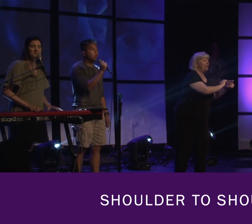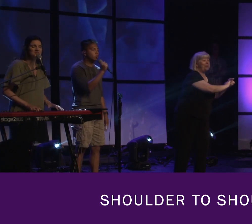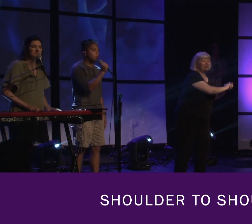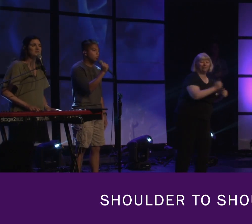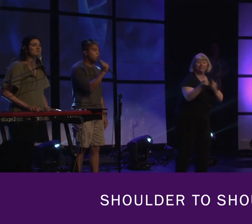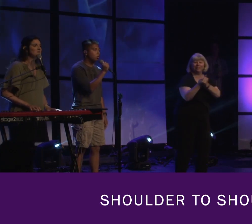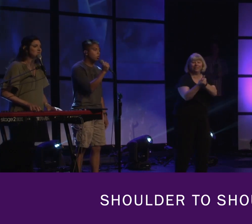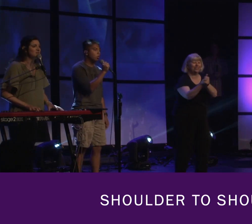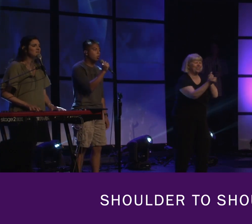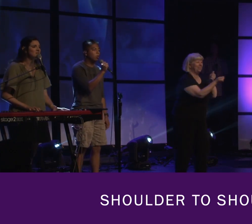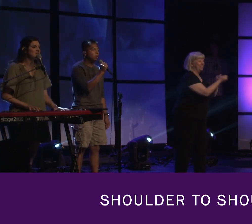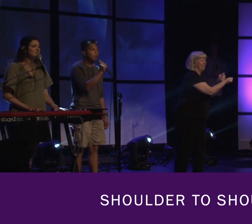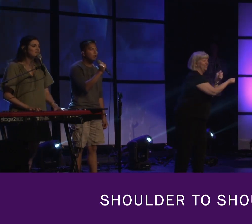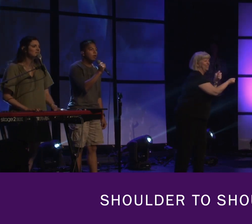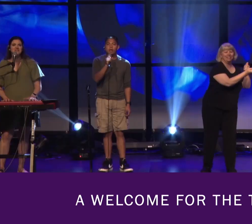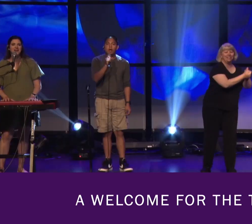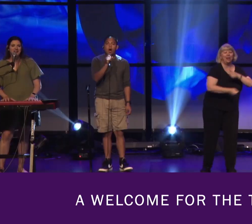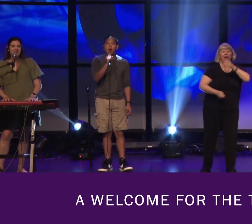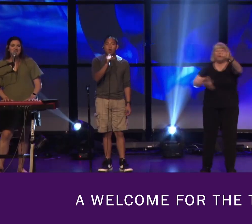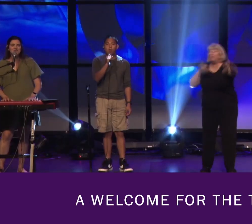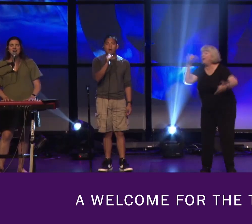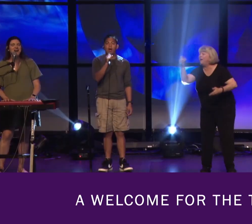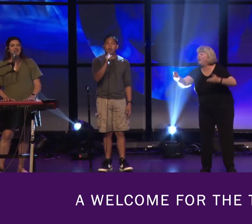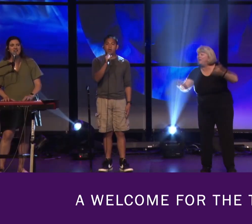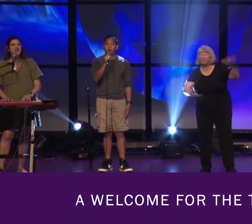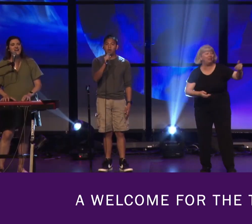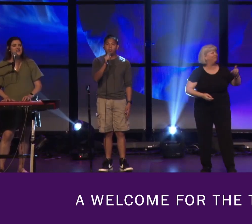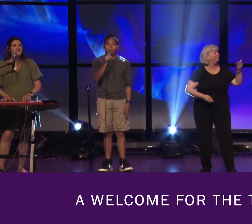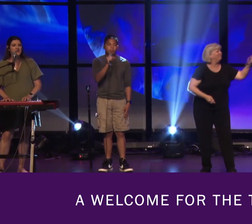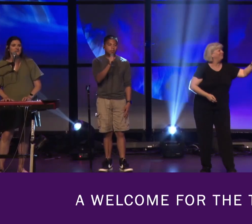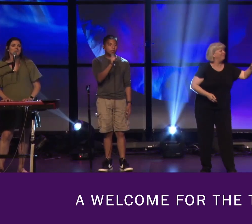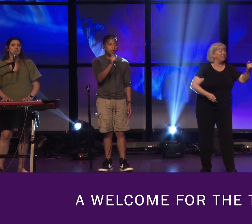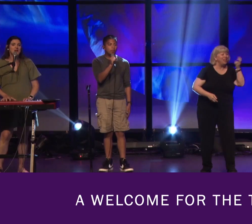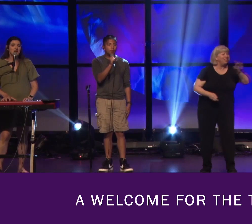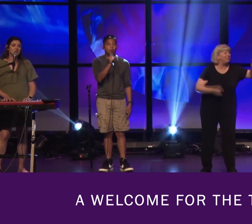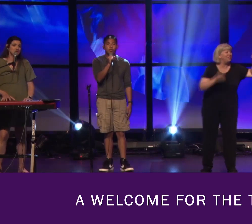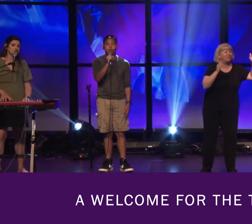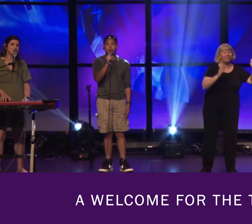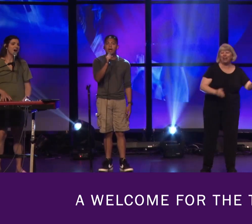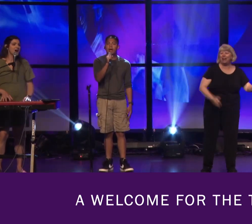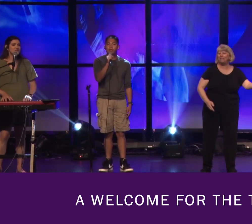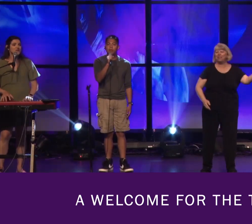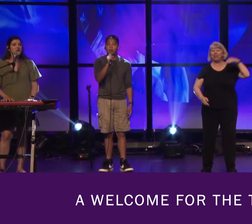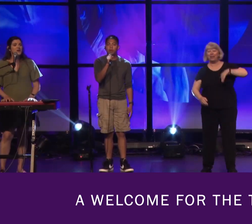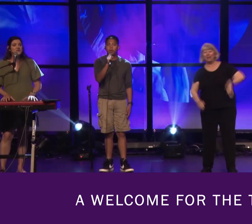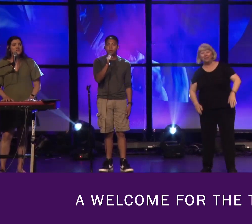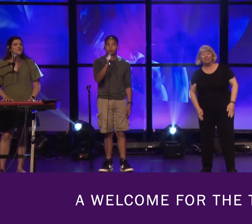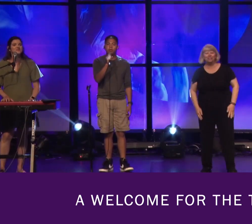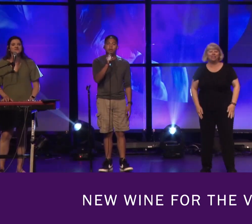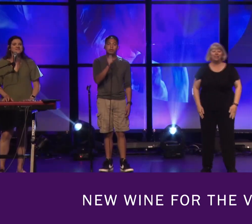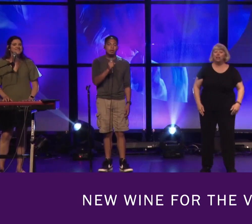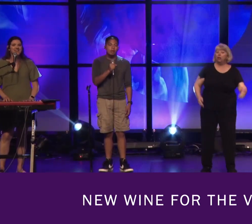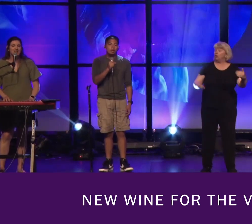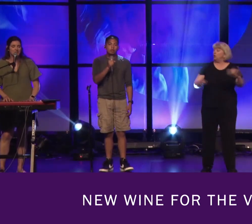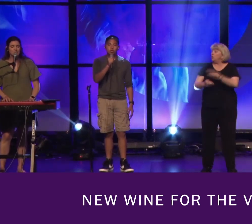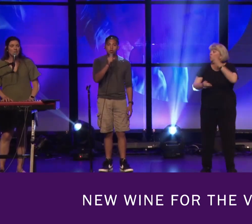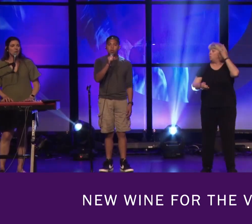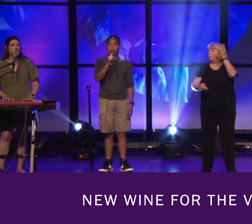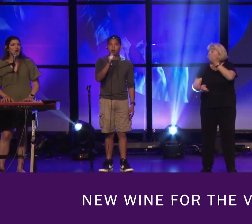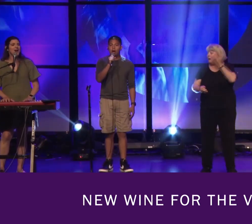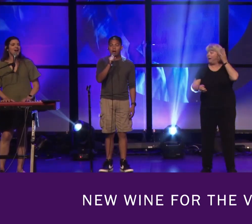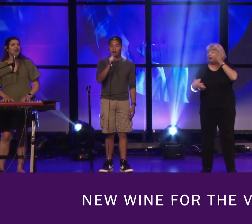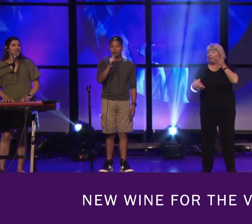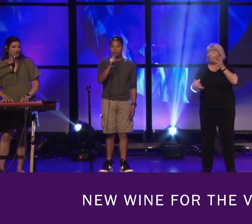shoulder to shoulder, a welcome for the traveler,